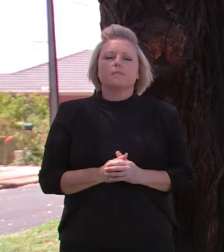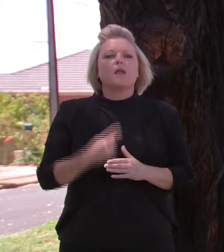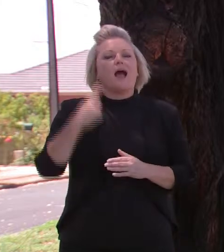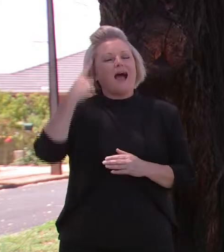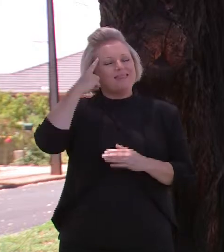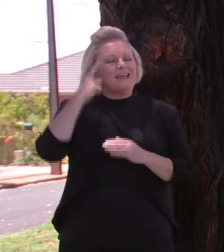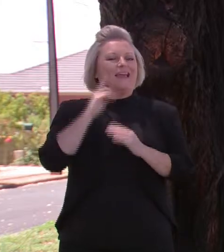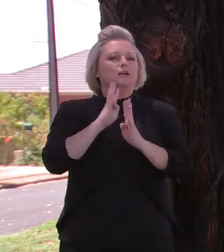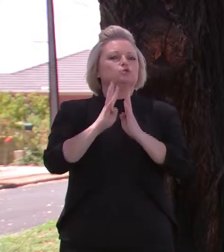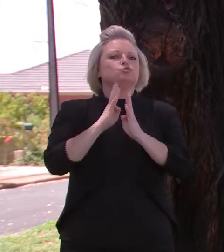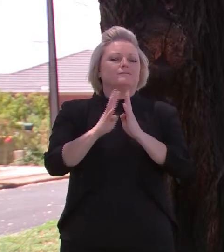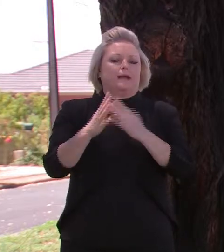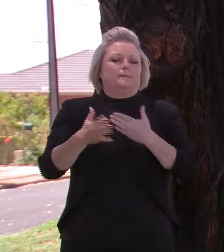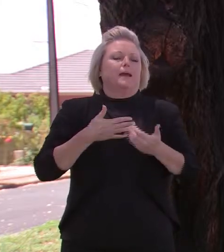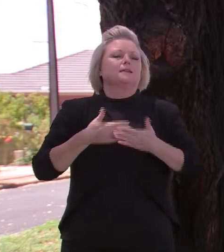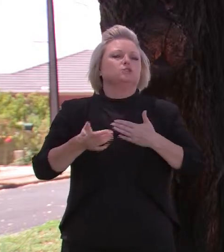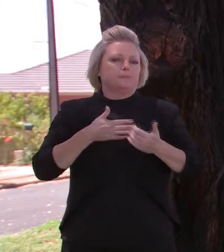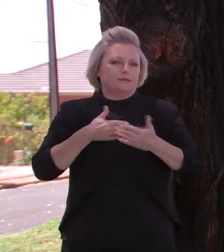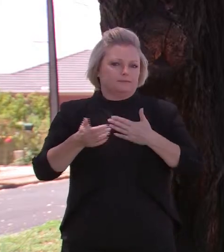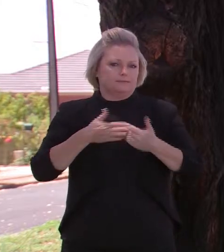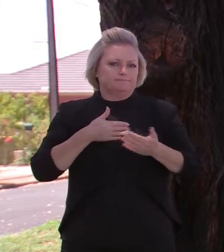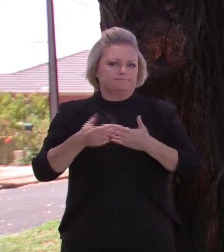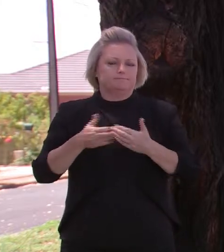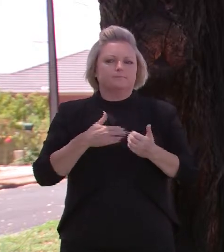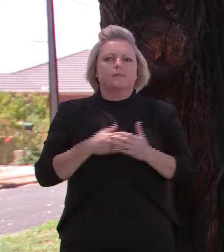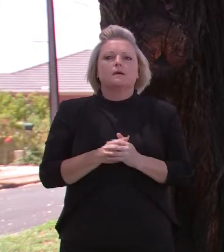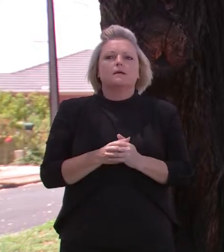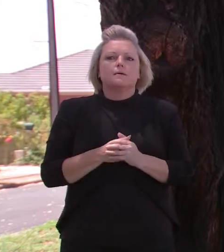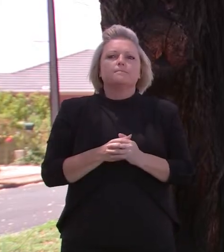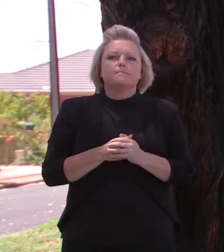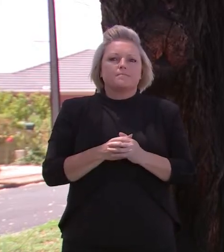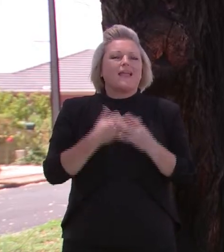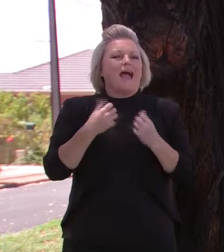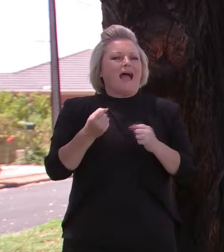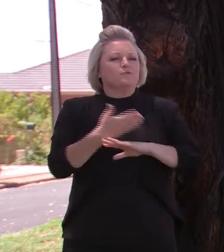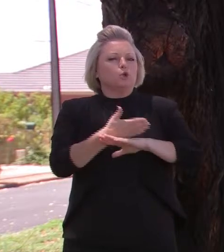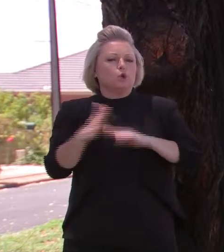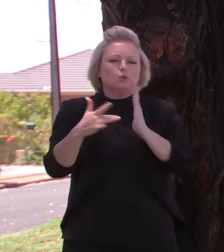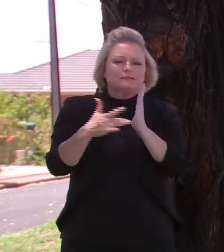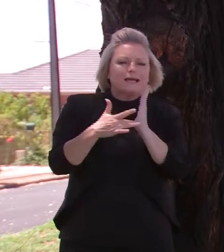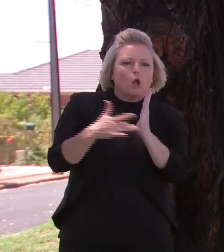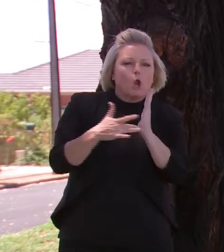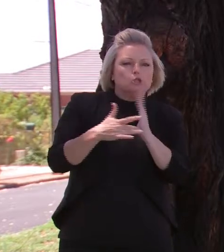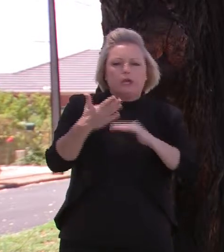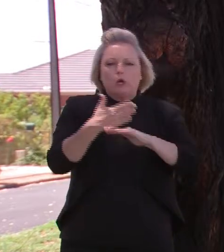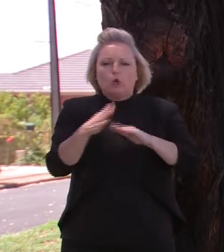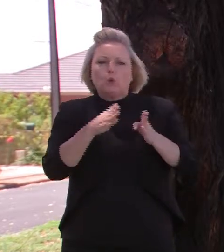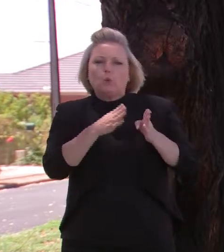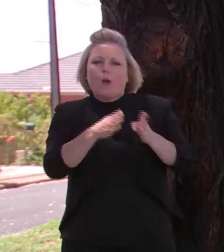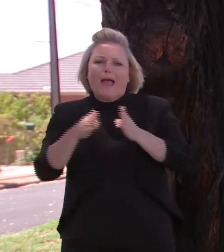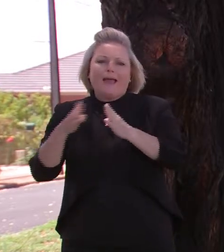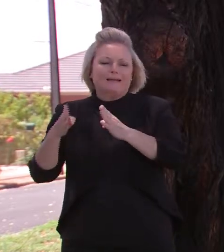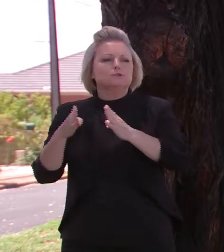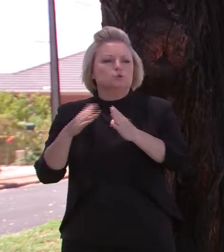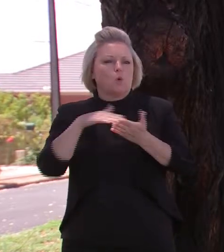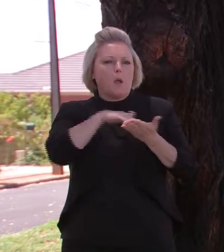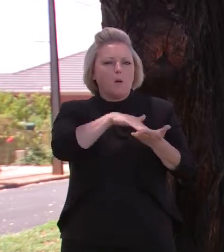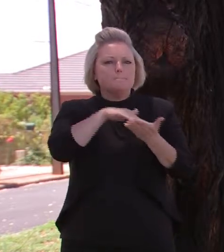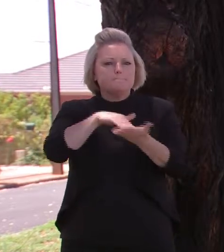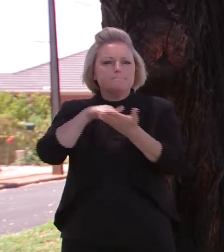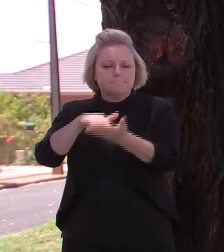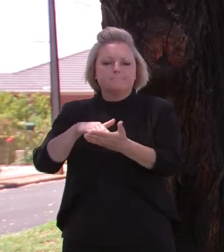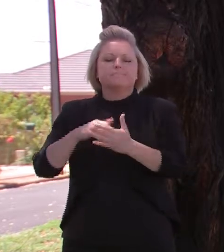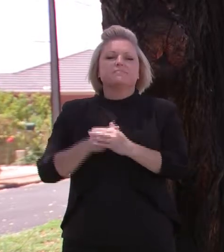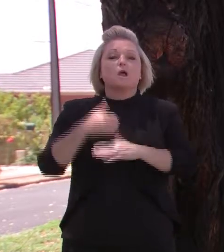traffic management, and there's some real technology now available in terms of traffic management. The major problem in that corridor is when there is